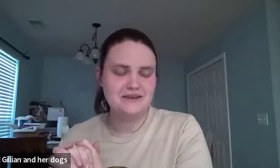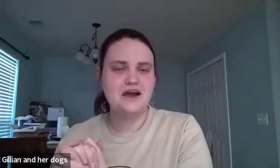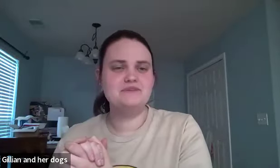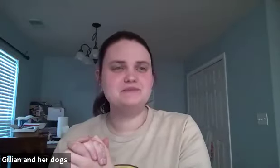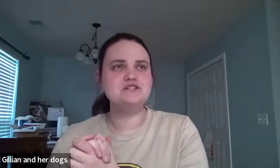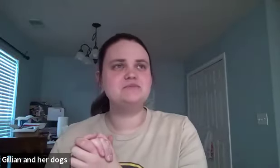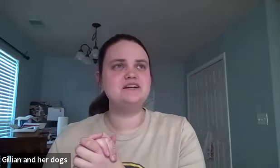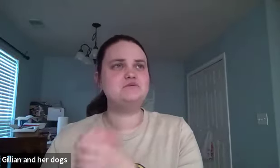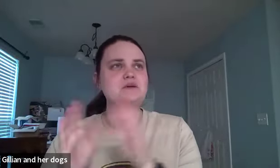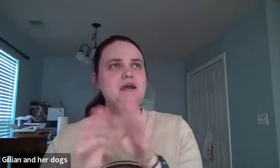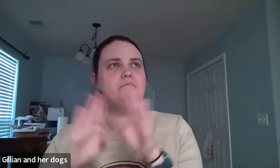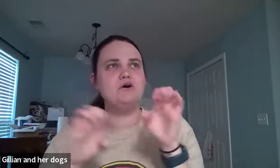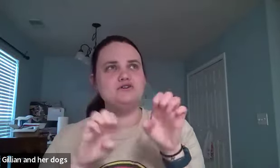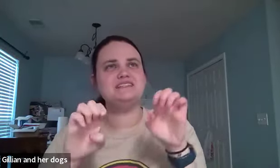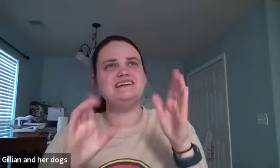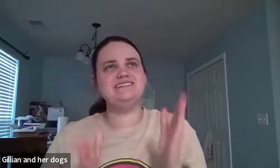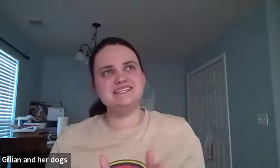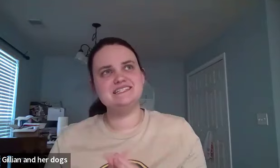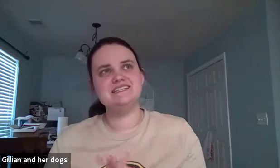anything. Especially because with being a motorcyclist,